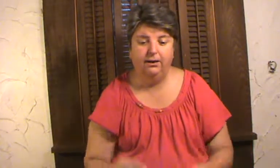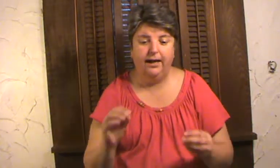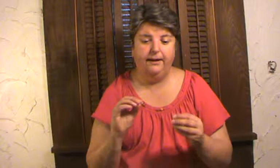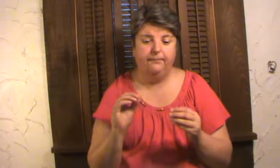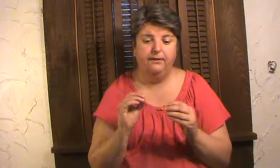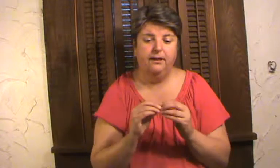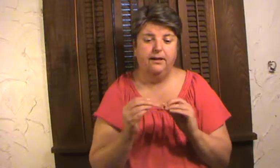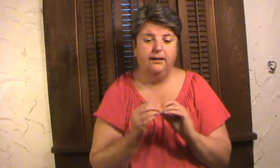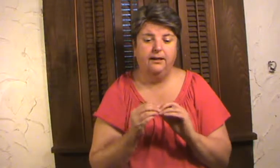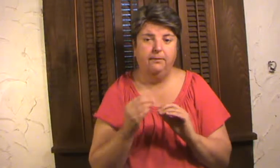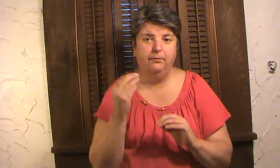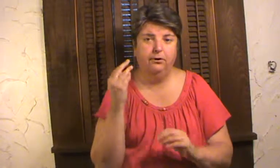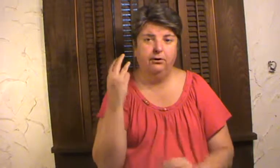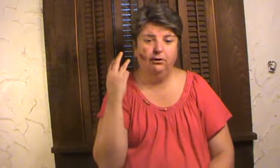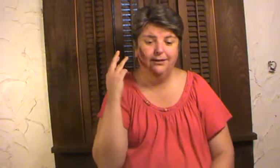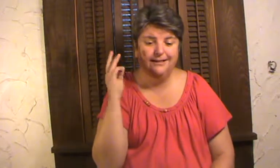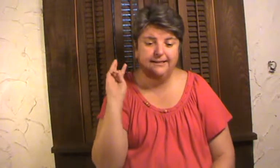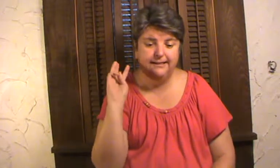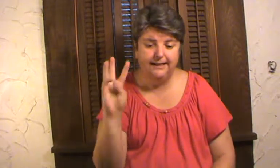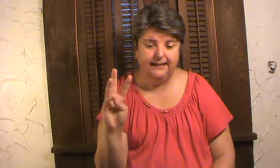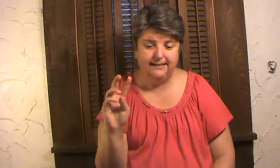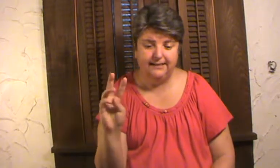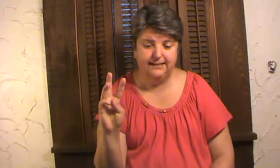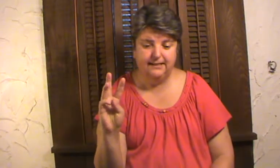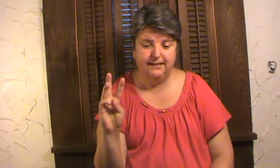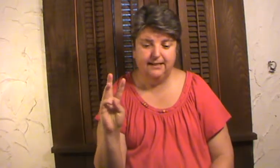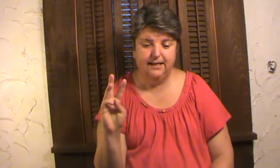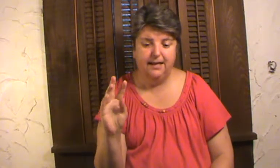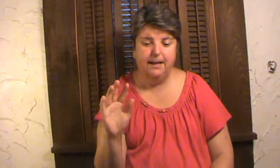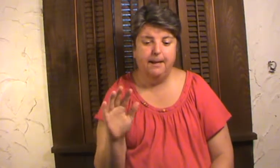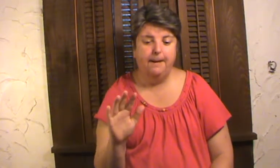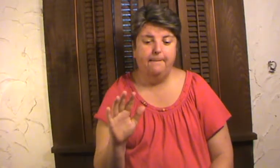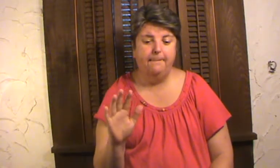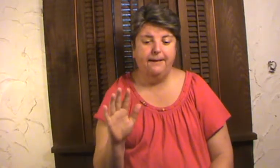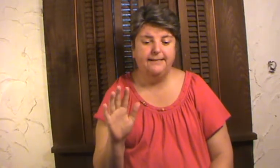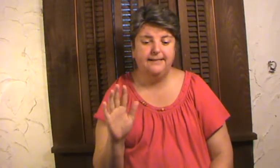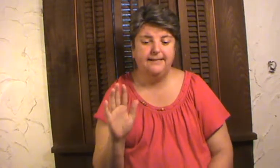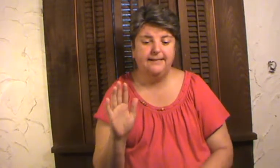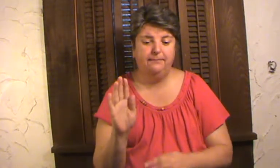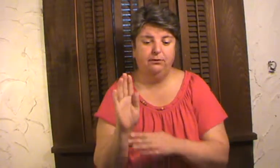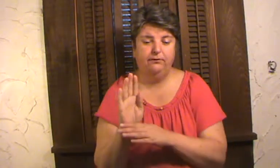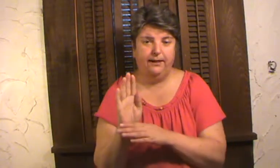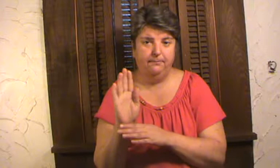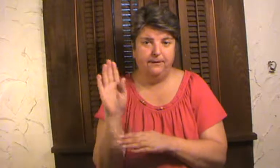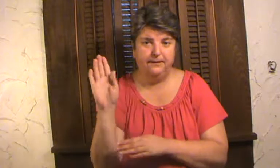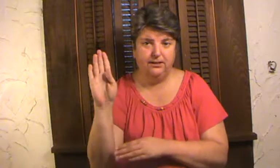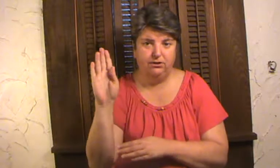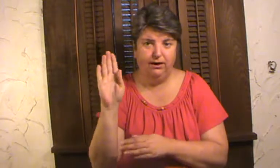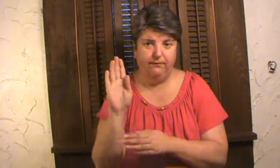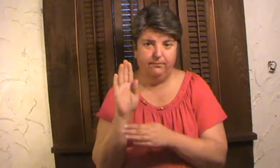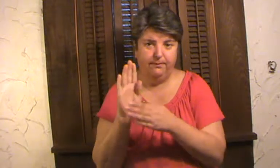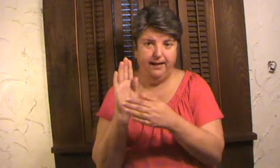Okay, number 6. Business and movie. Business, you have your B